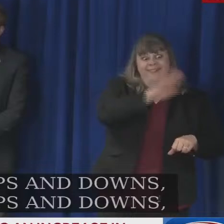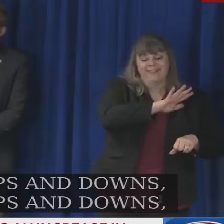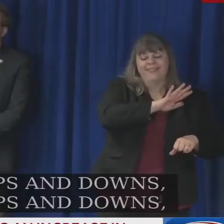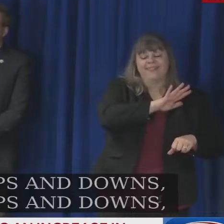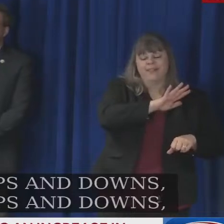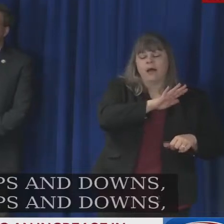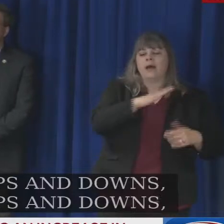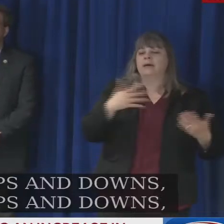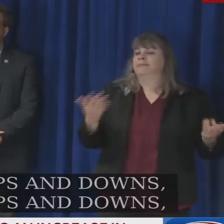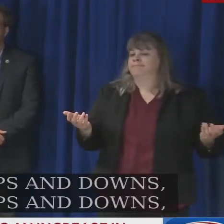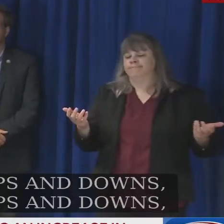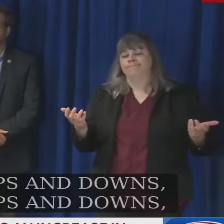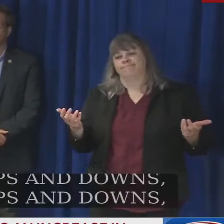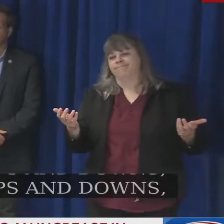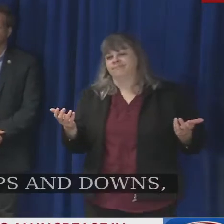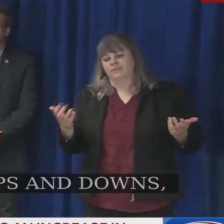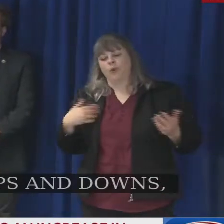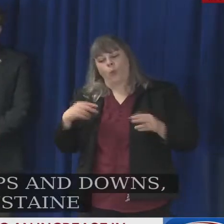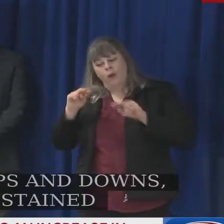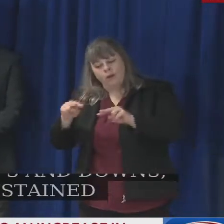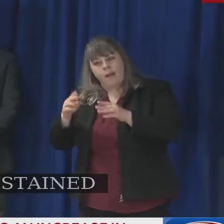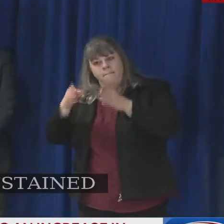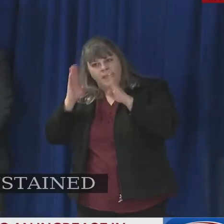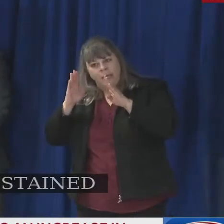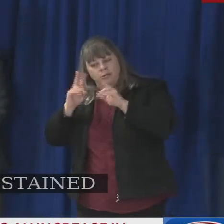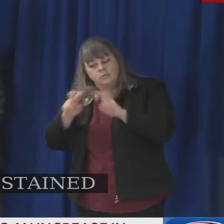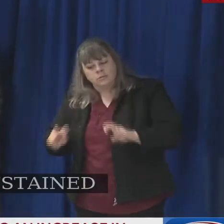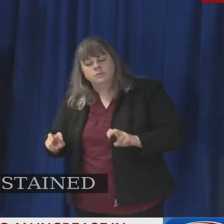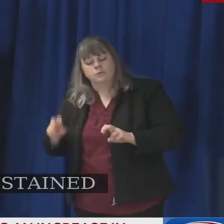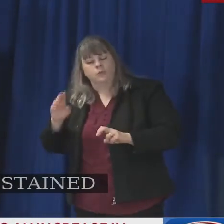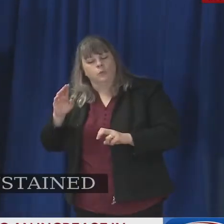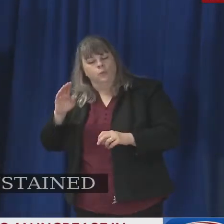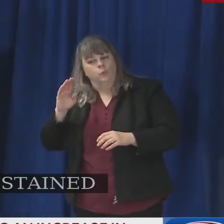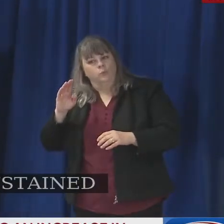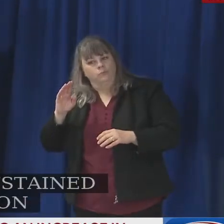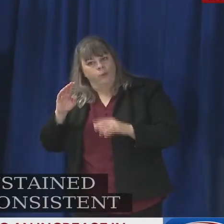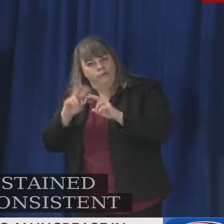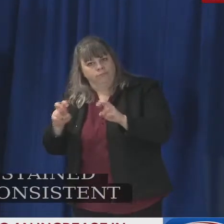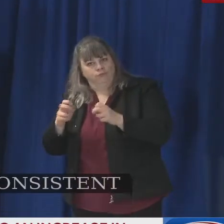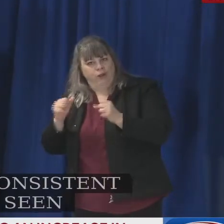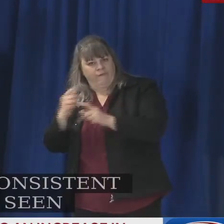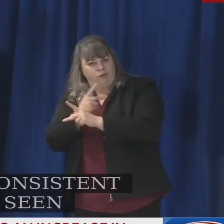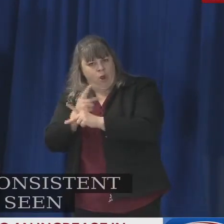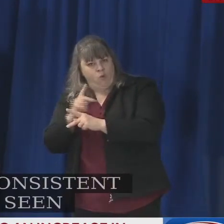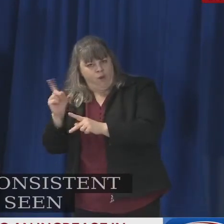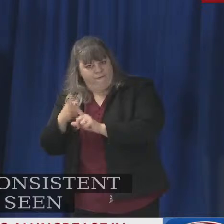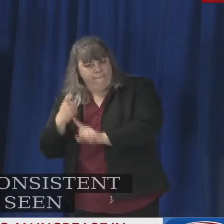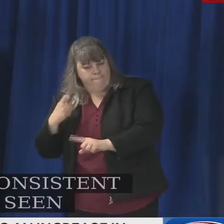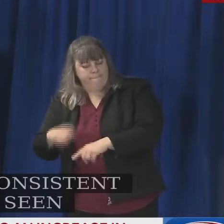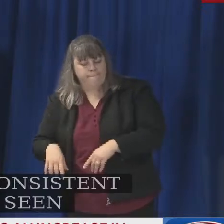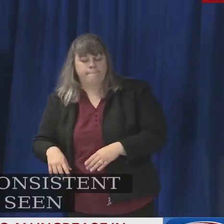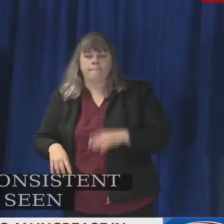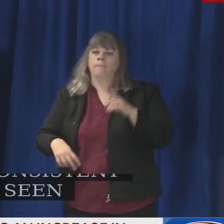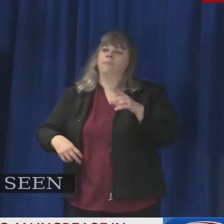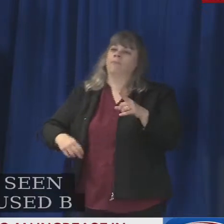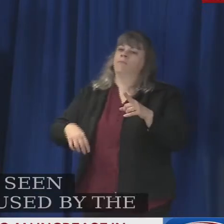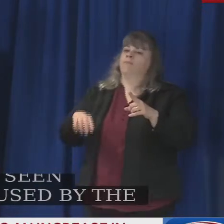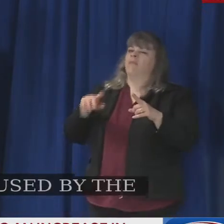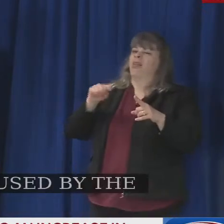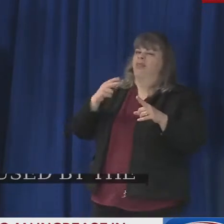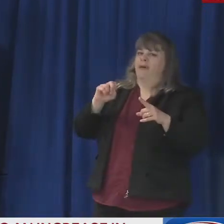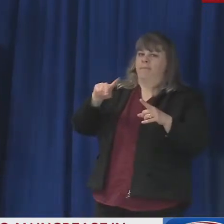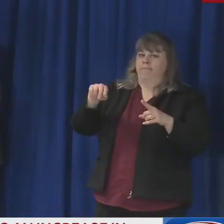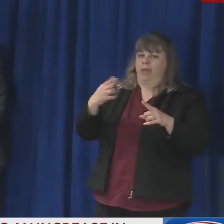So this is one of those areas we're watching and we're investigating really closely. One last follow-up. Take all of what I just asked about the last